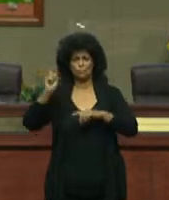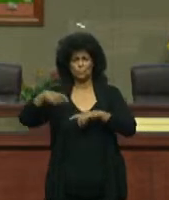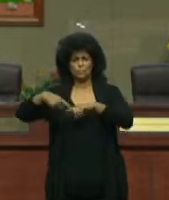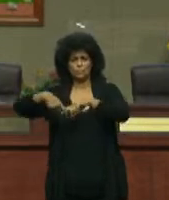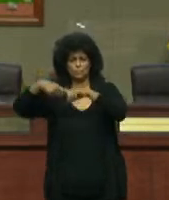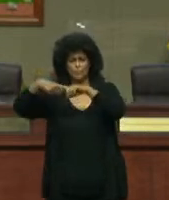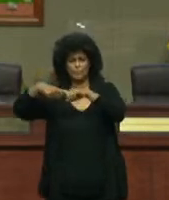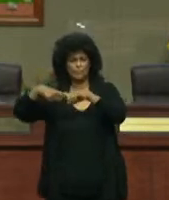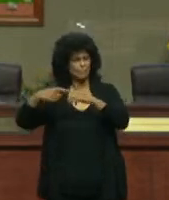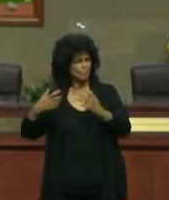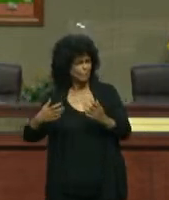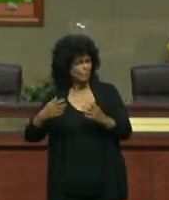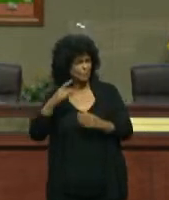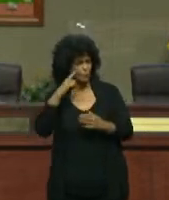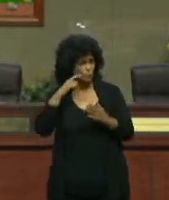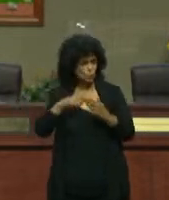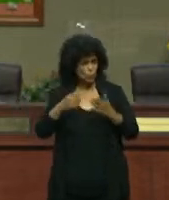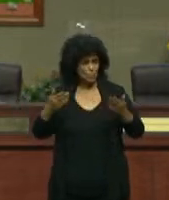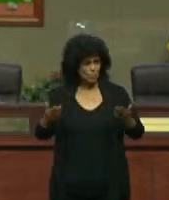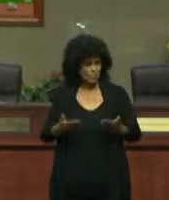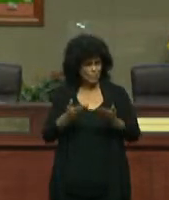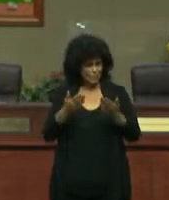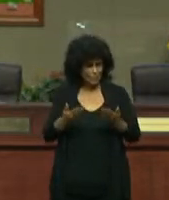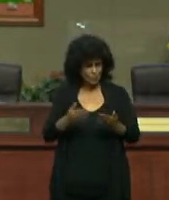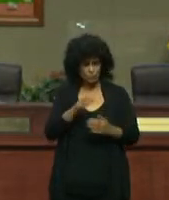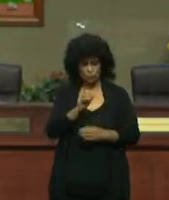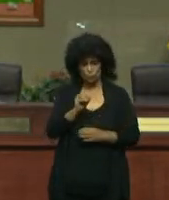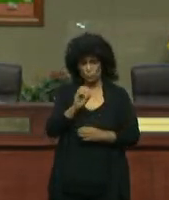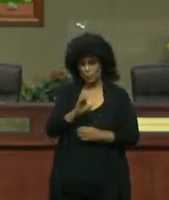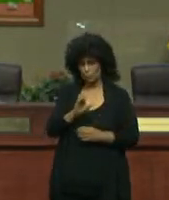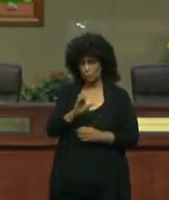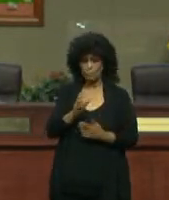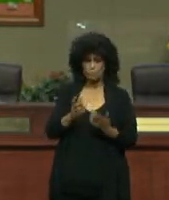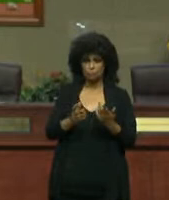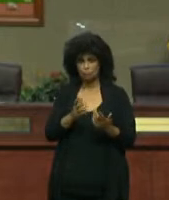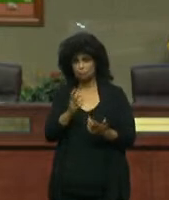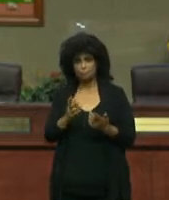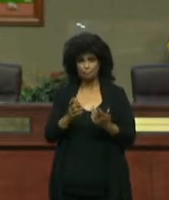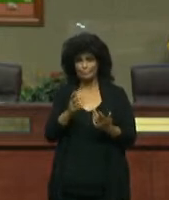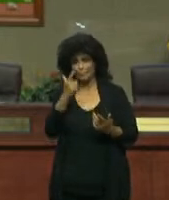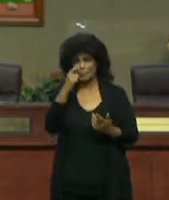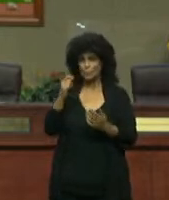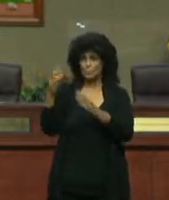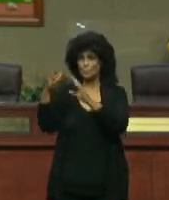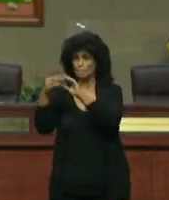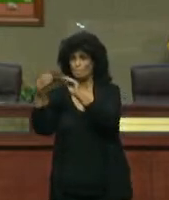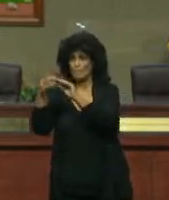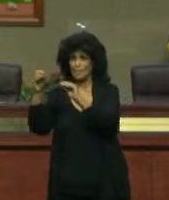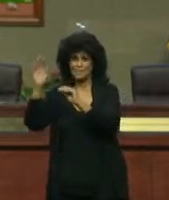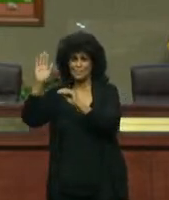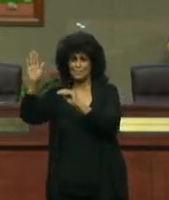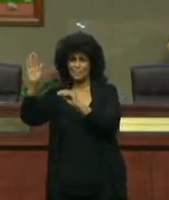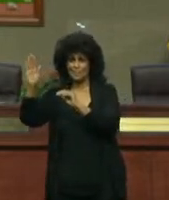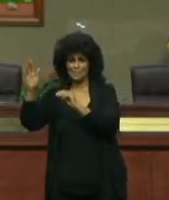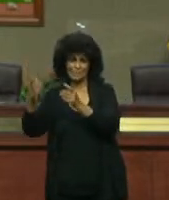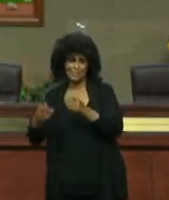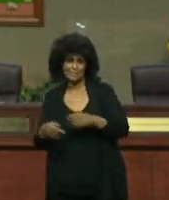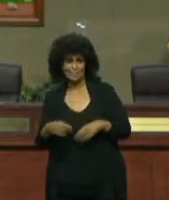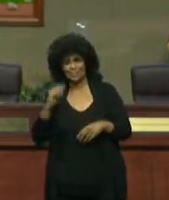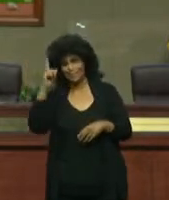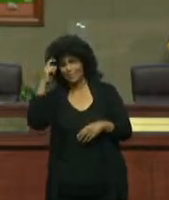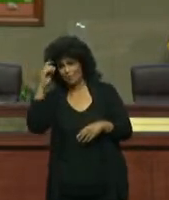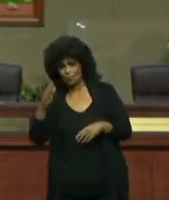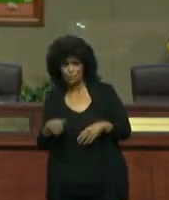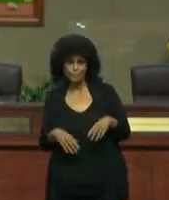noticed a shift here in the county in terms of just the conflicting messages from the governor and here locally? Are people complying